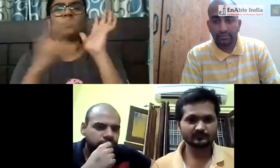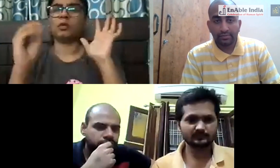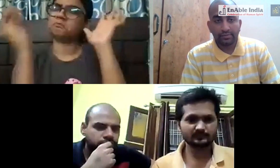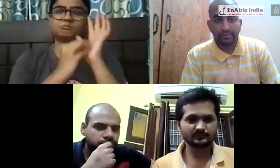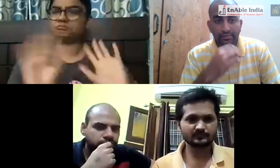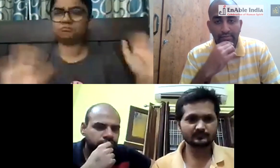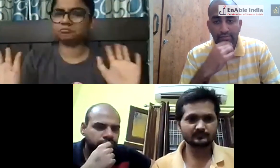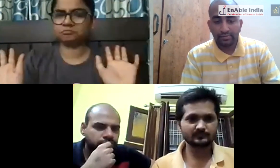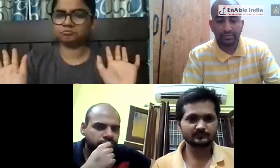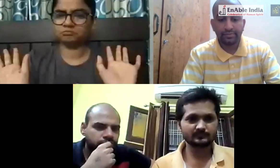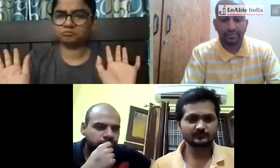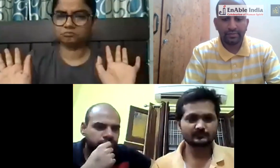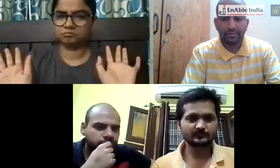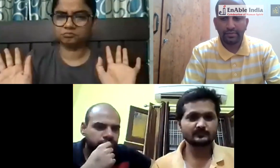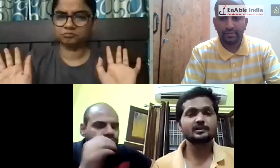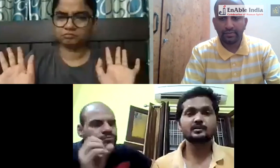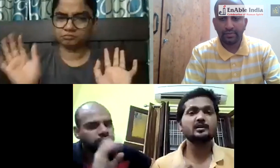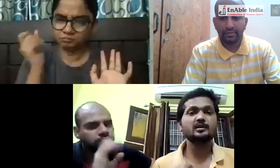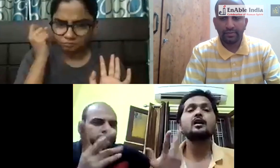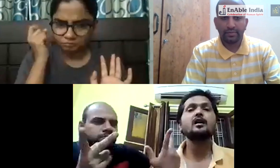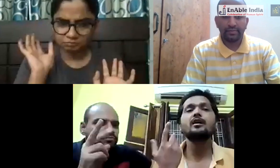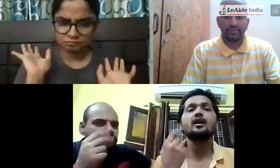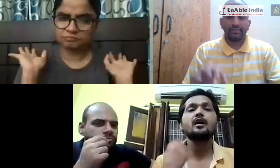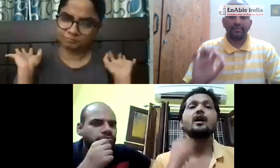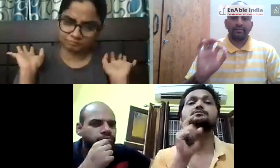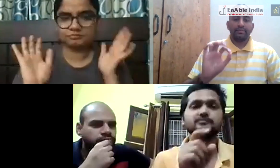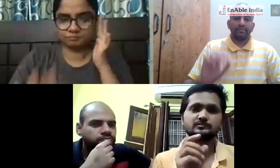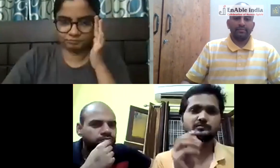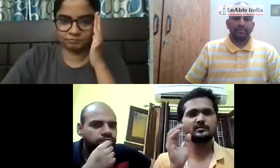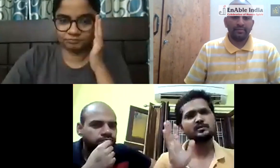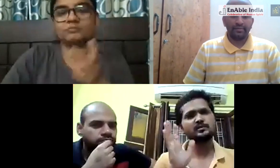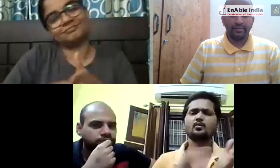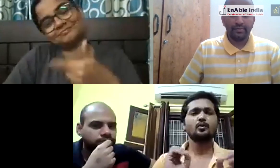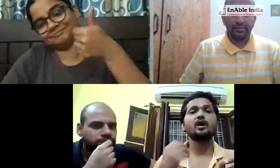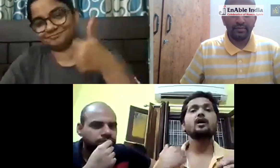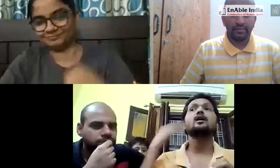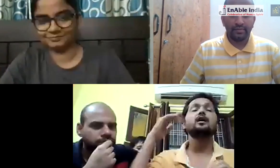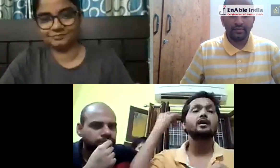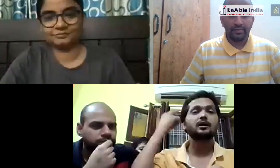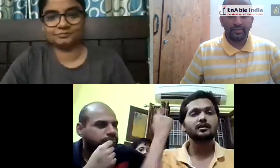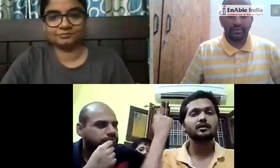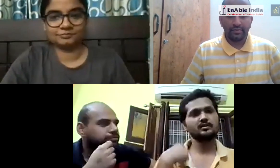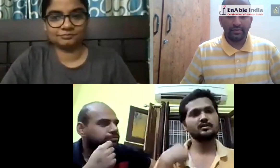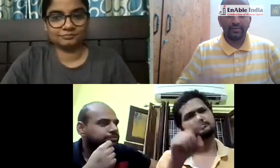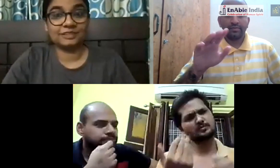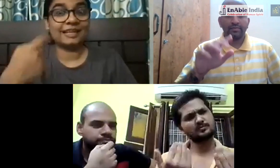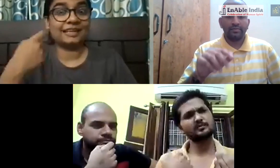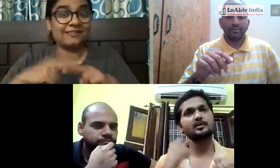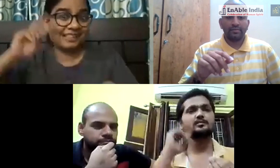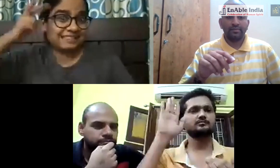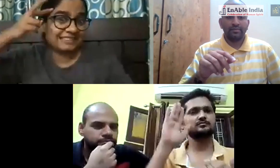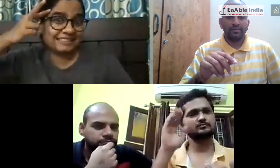can put it out there. That's all. Okay. Okay, I just would like to know